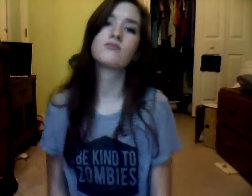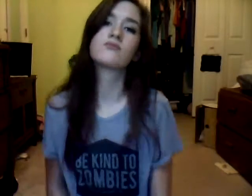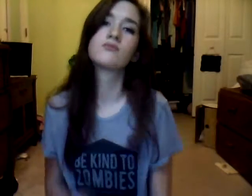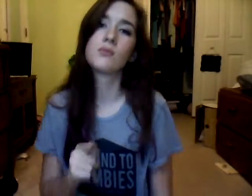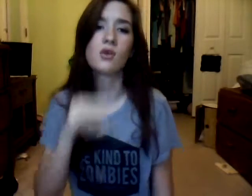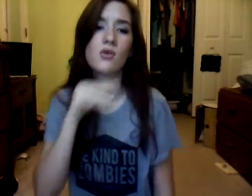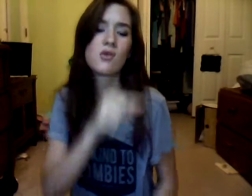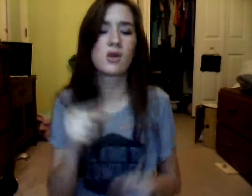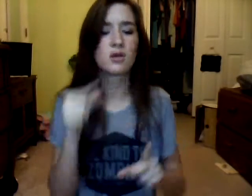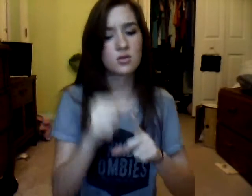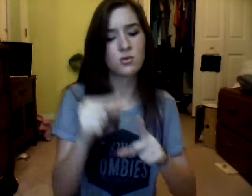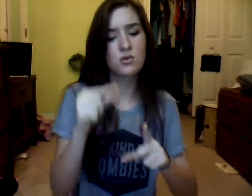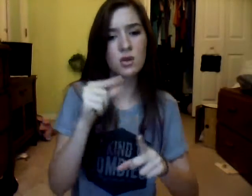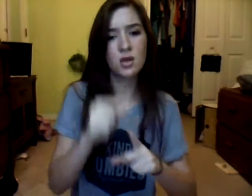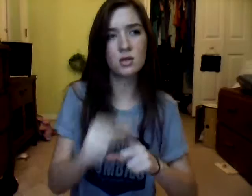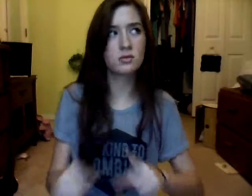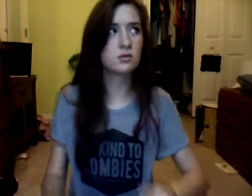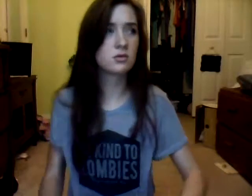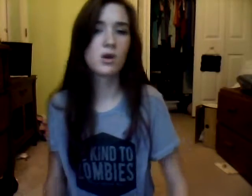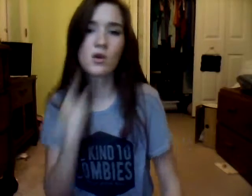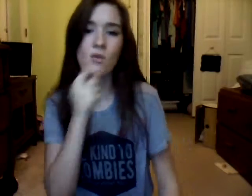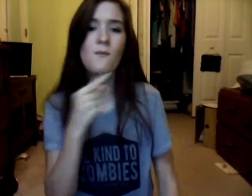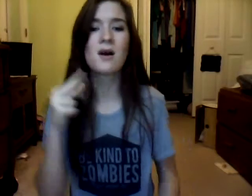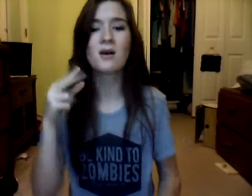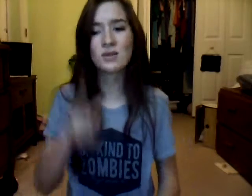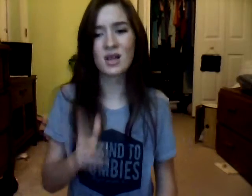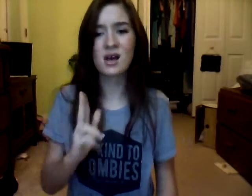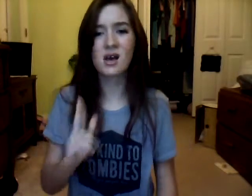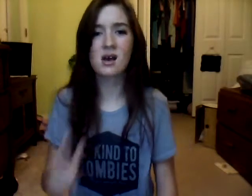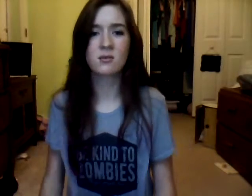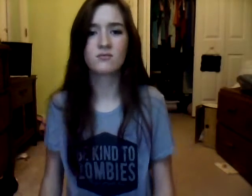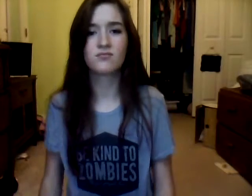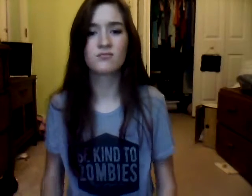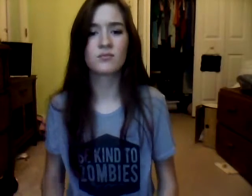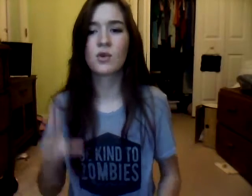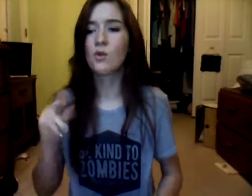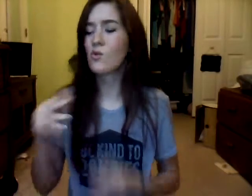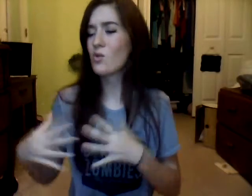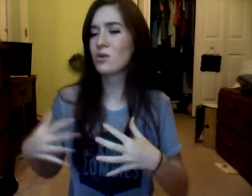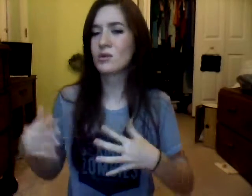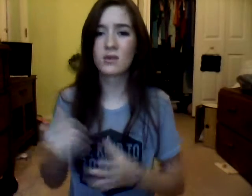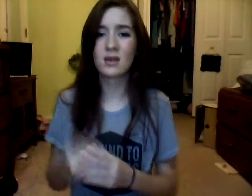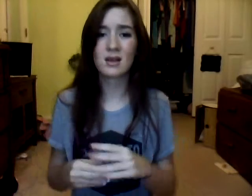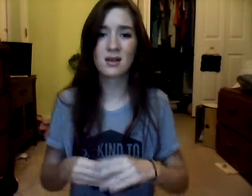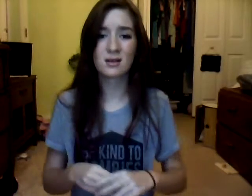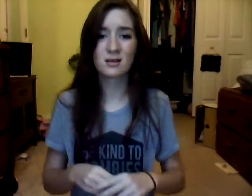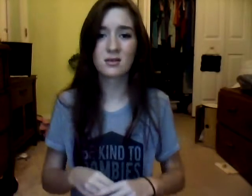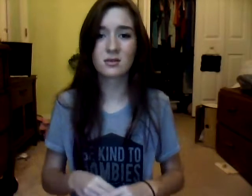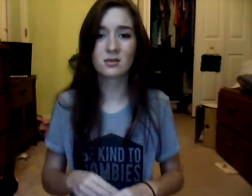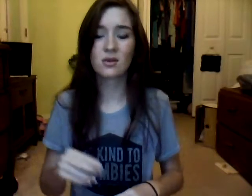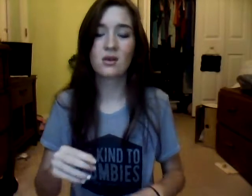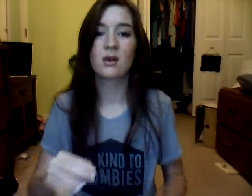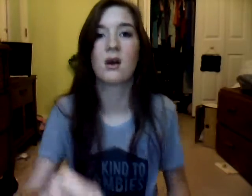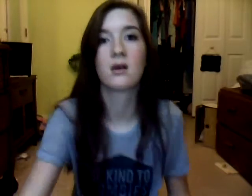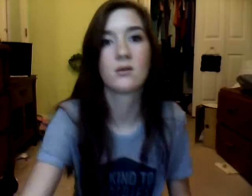Your lies are proven Your mouths are gone And no woman made it We'll never